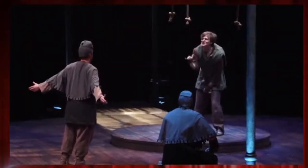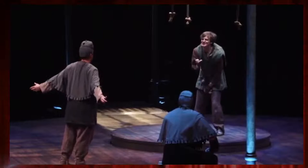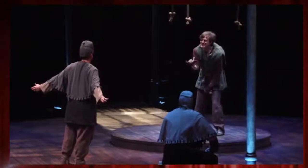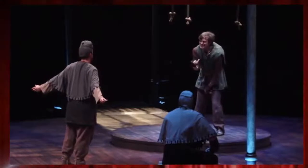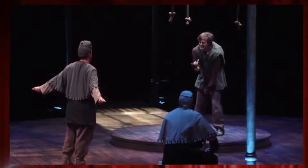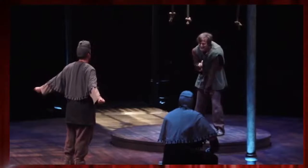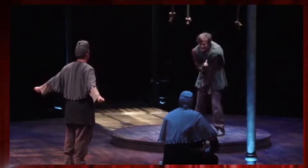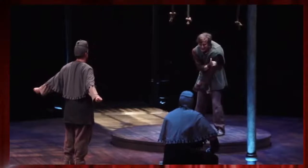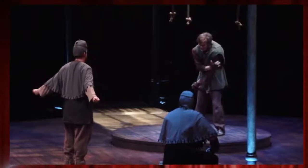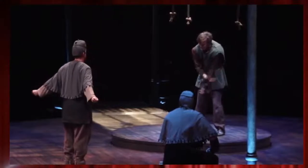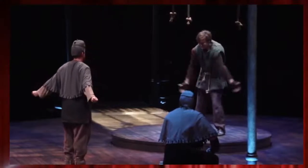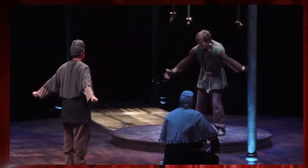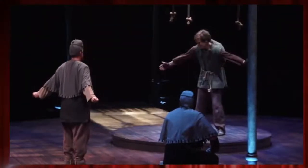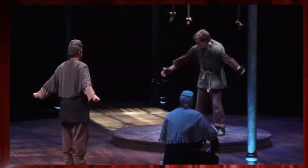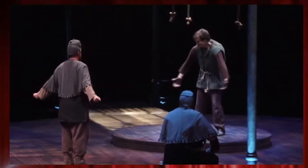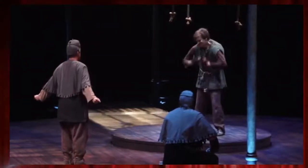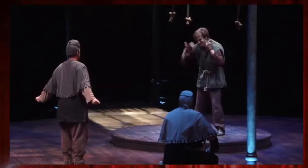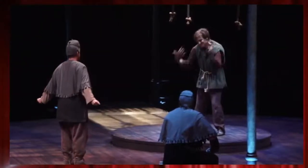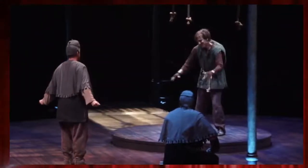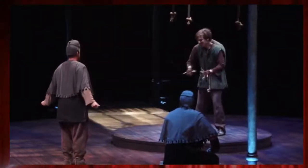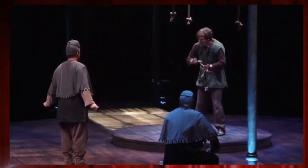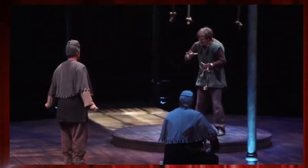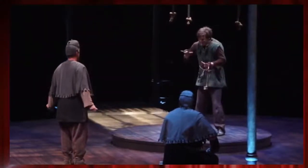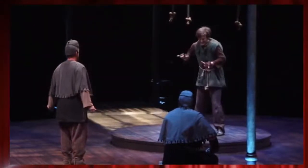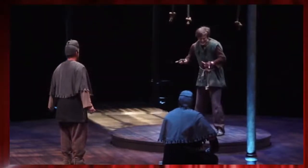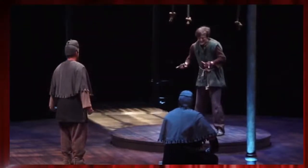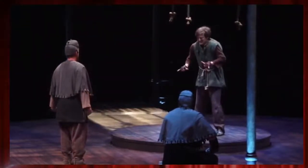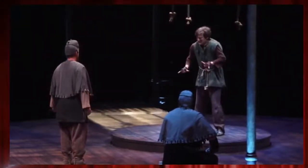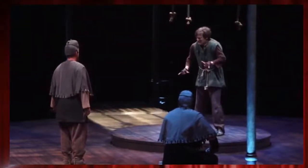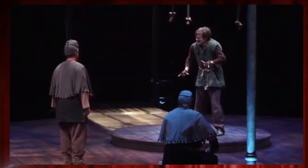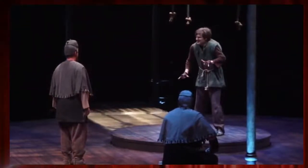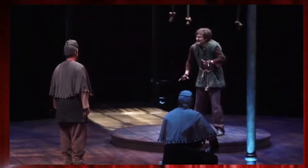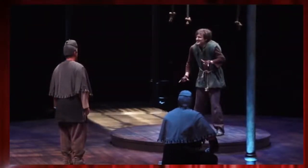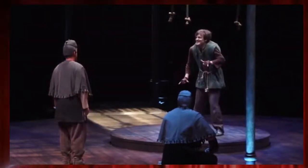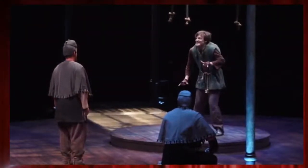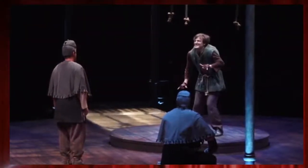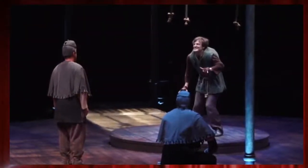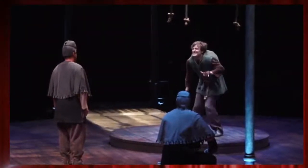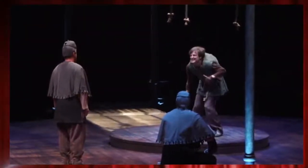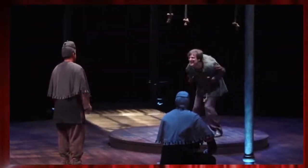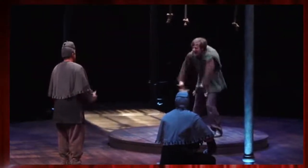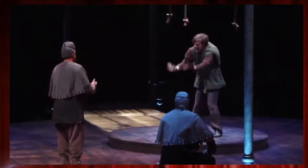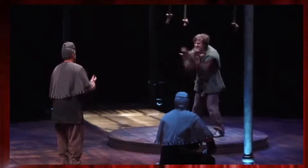how it feels to pass a day not above them.